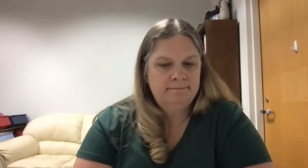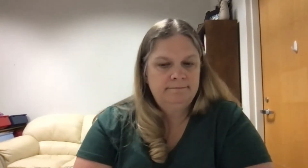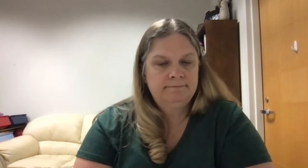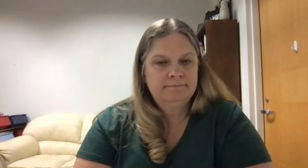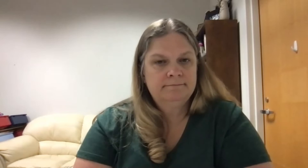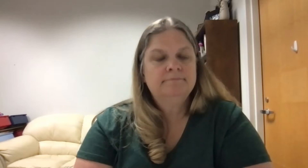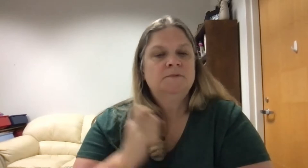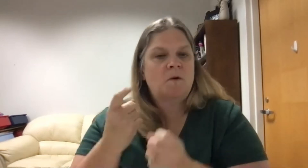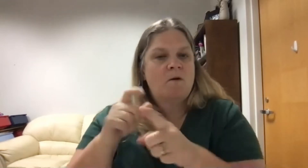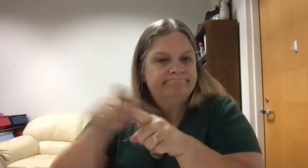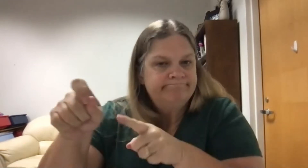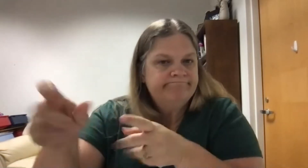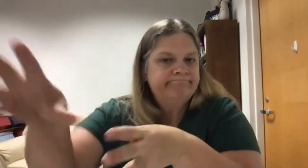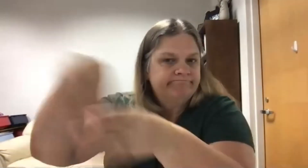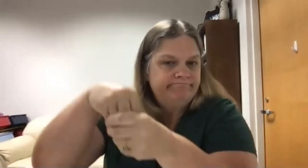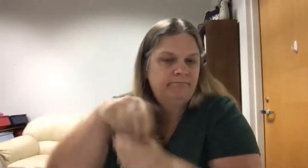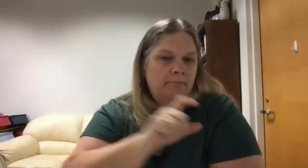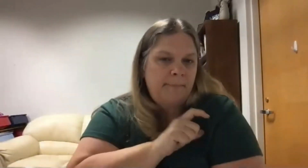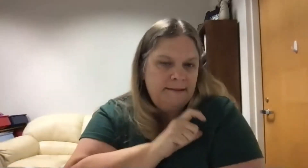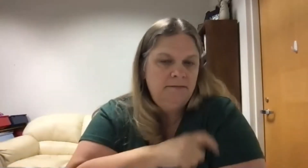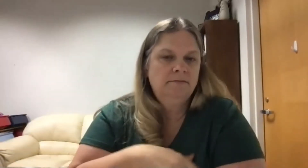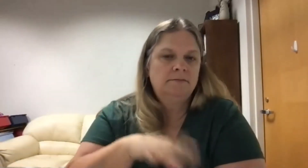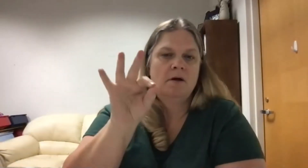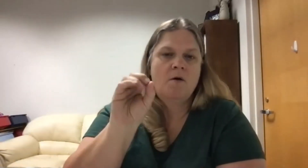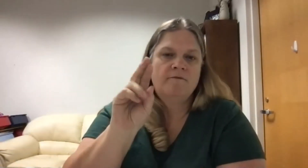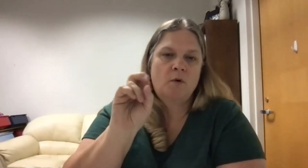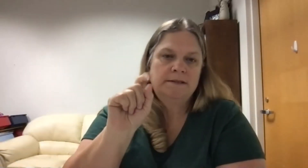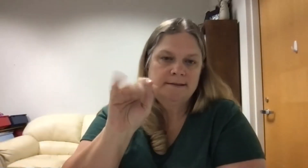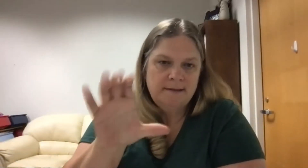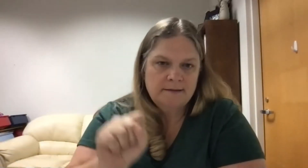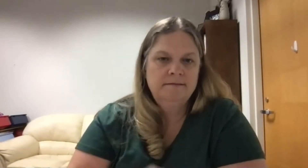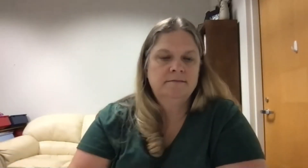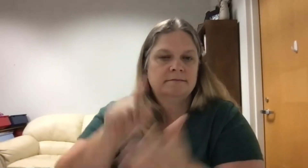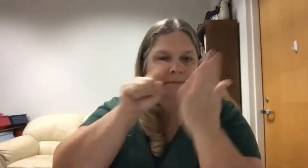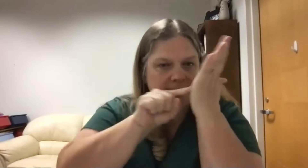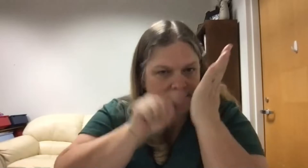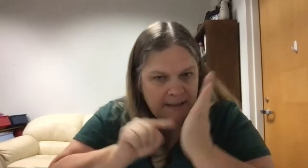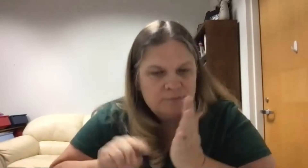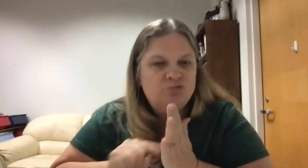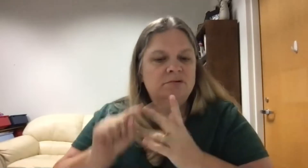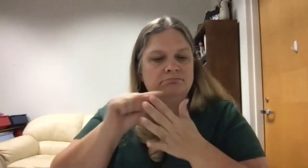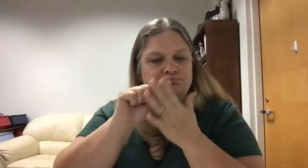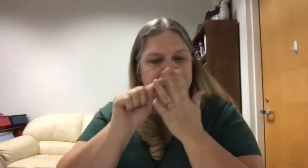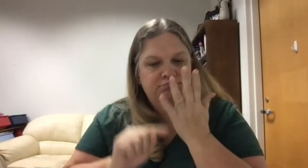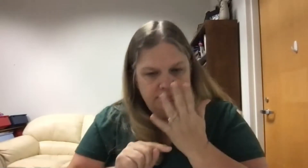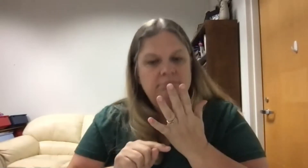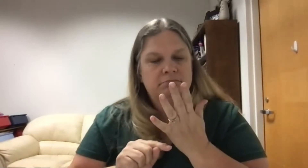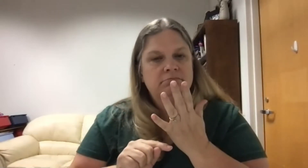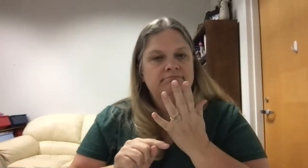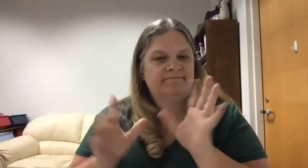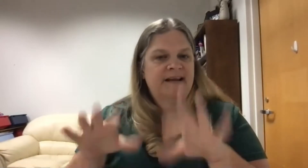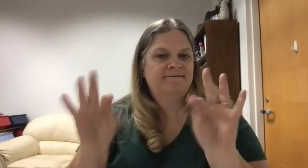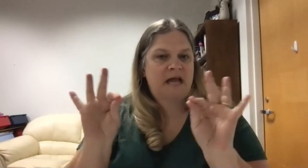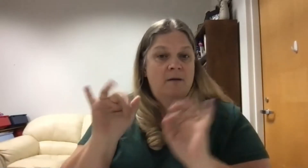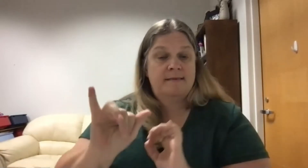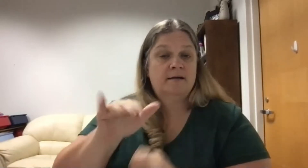school. She knew that something was wrong. So she called and got the police involved, forensics.